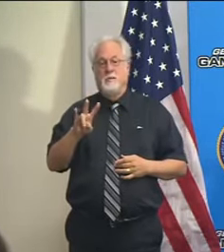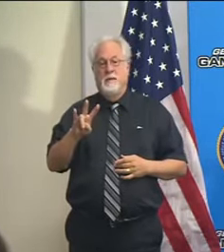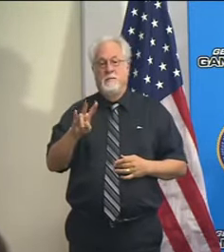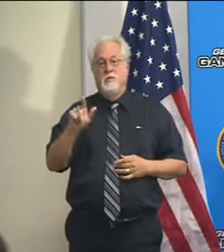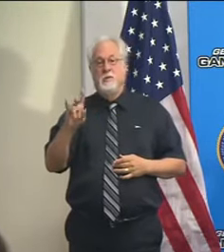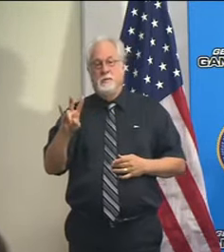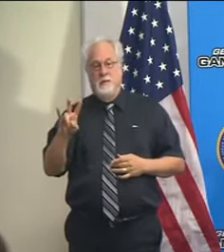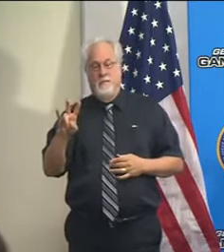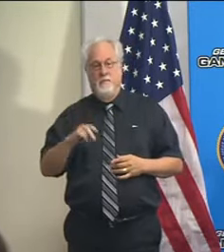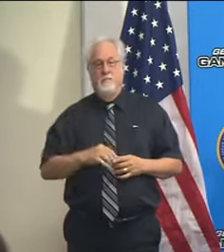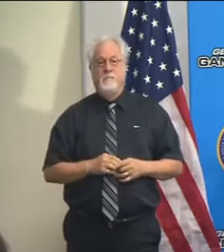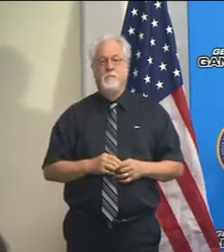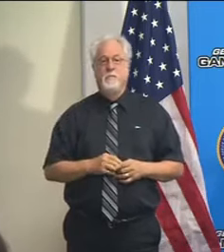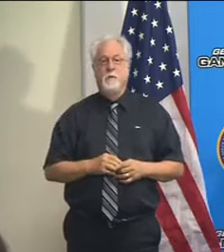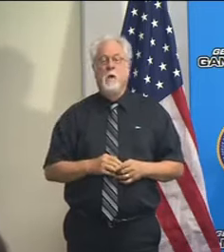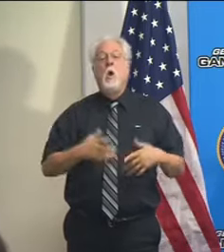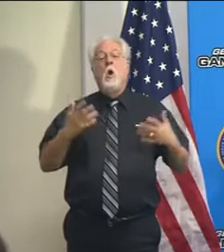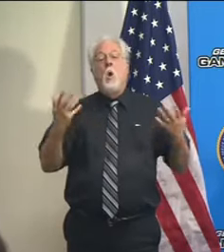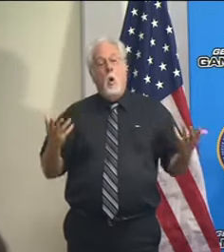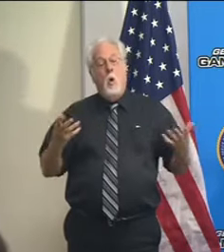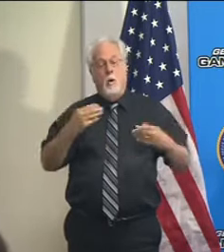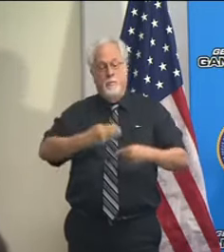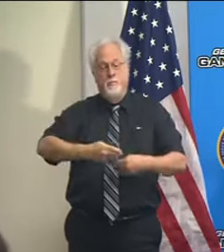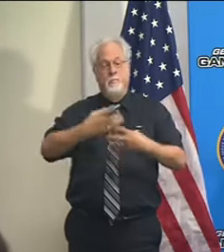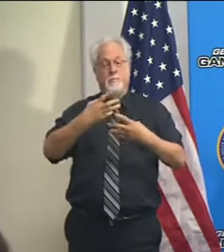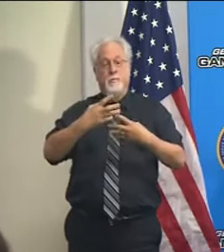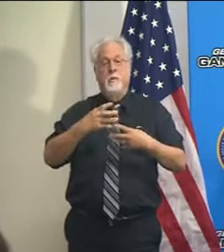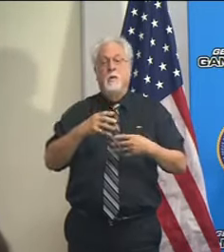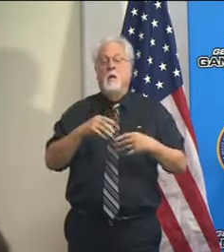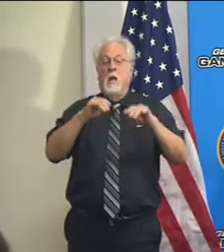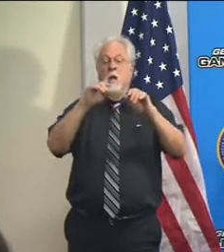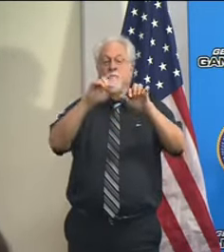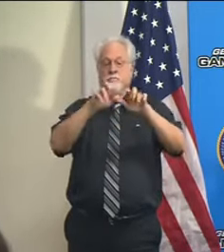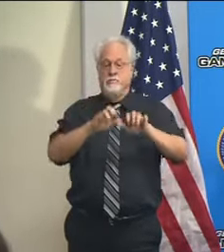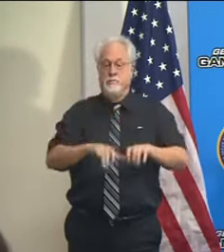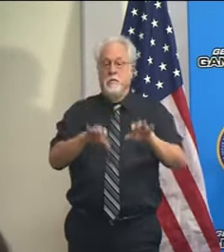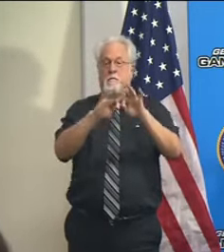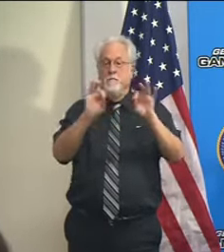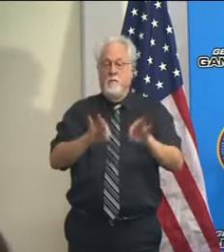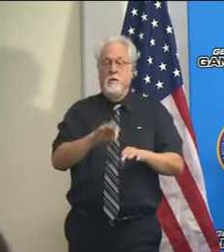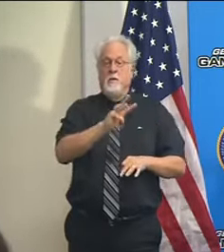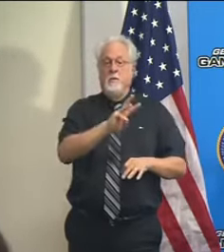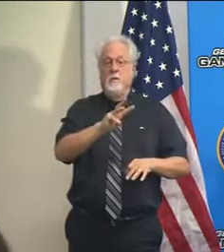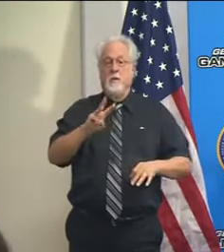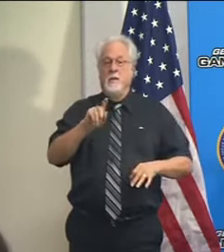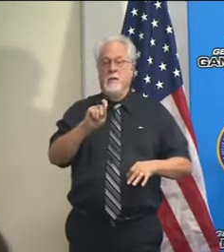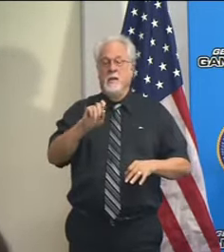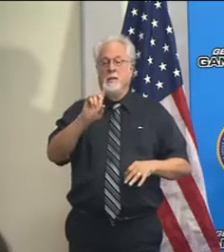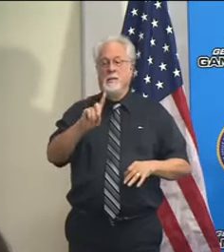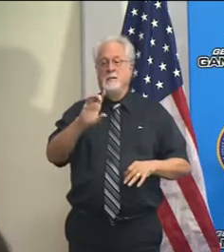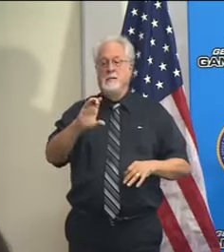225-342-2727. Or you can go online and complete the form at